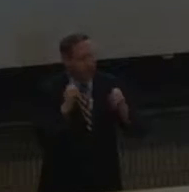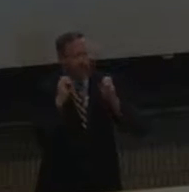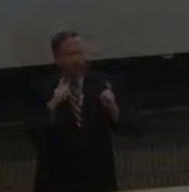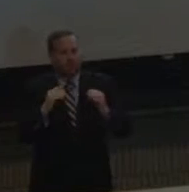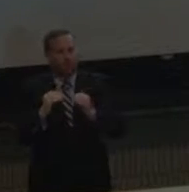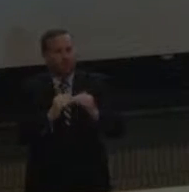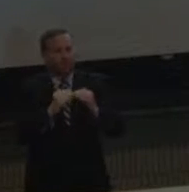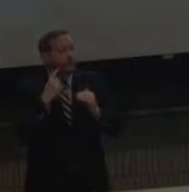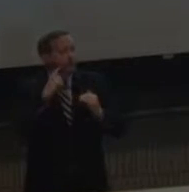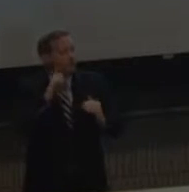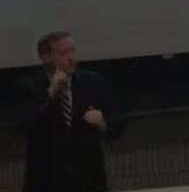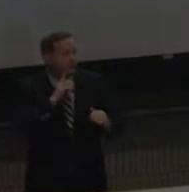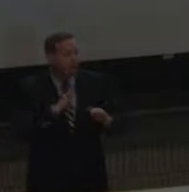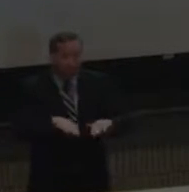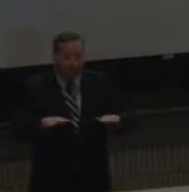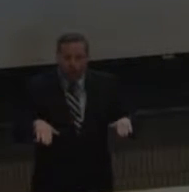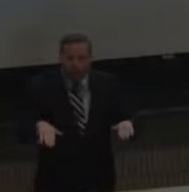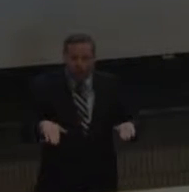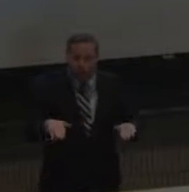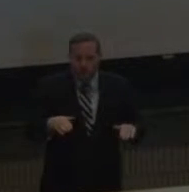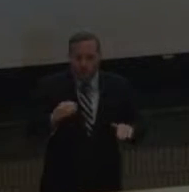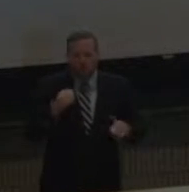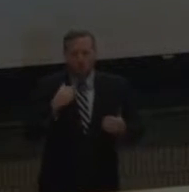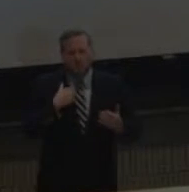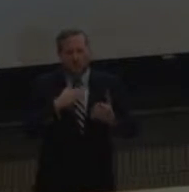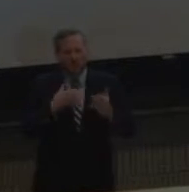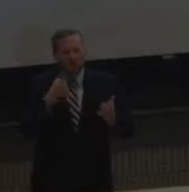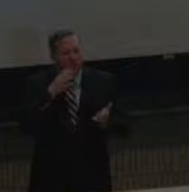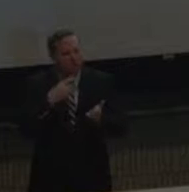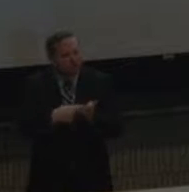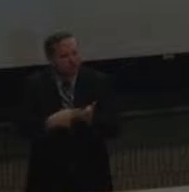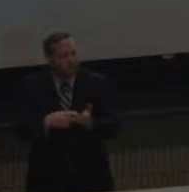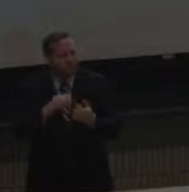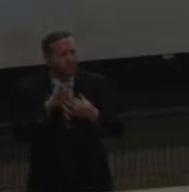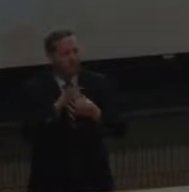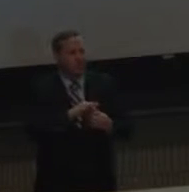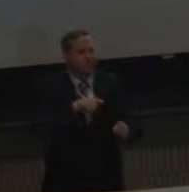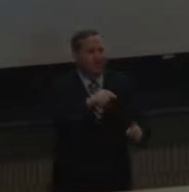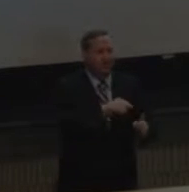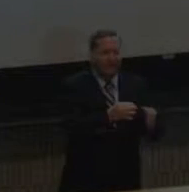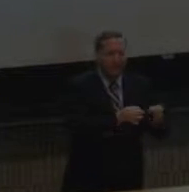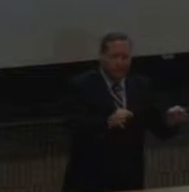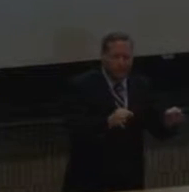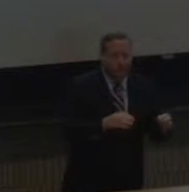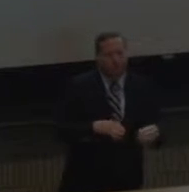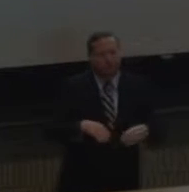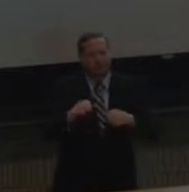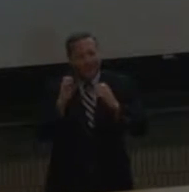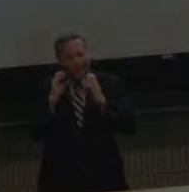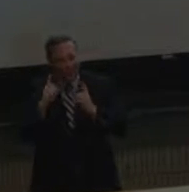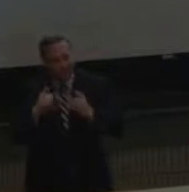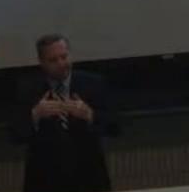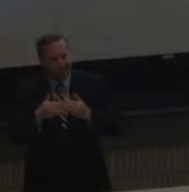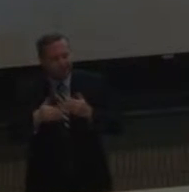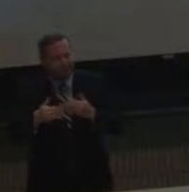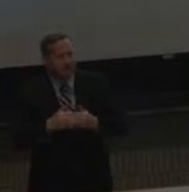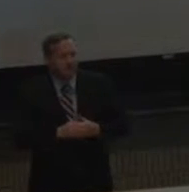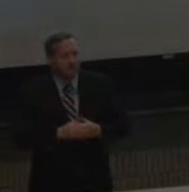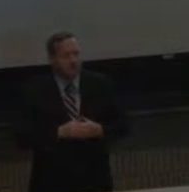So I'm going to talk about how that inequality is generated by other issues around language